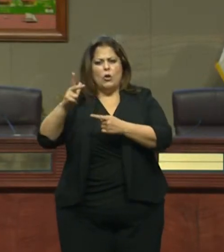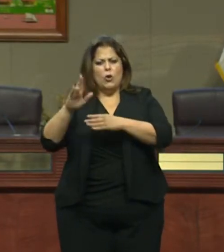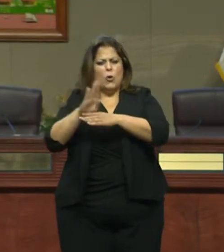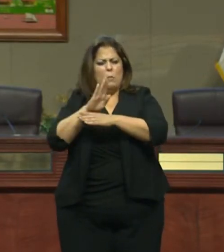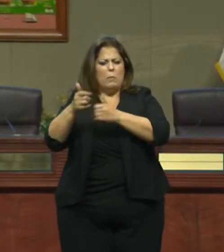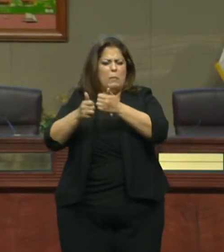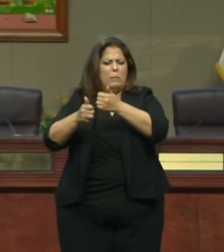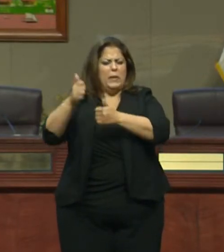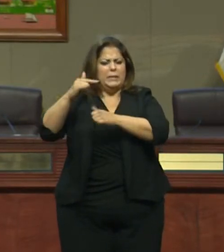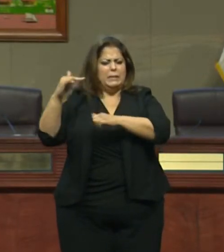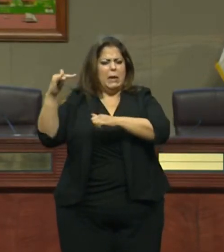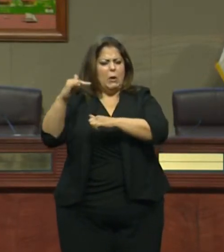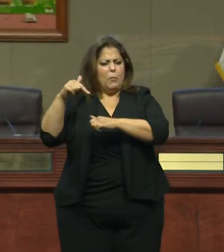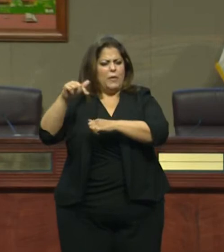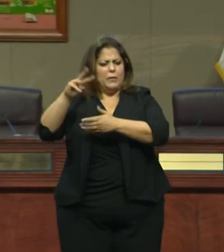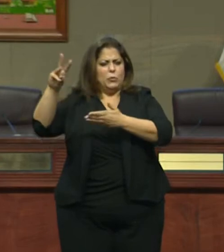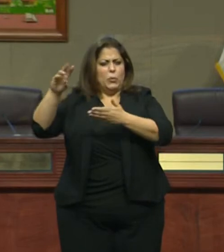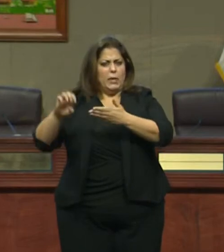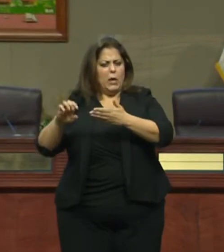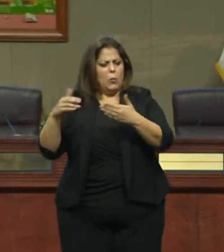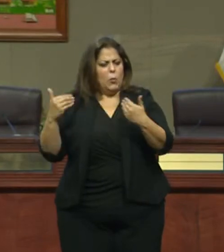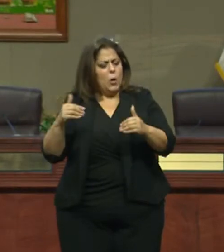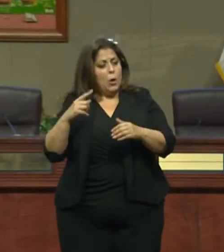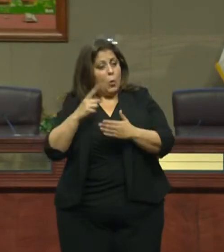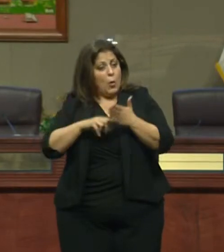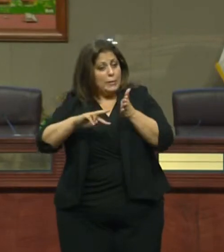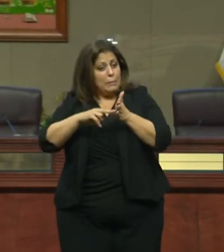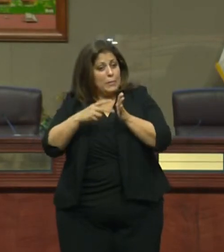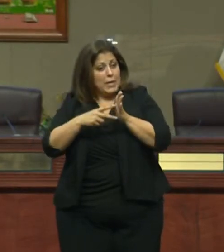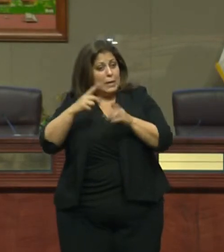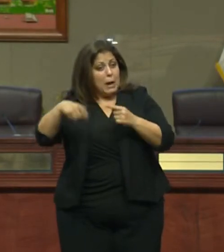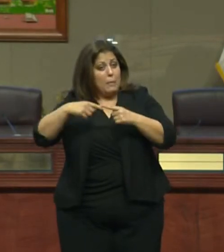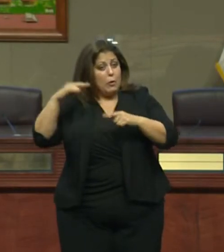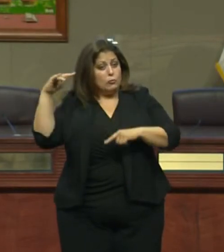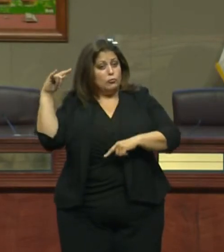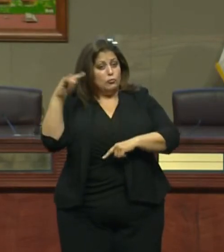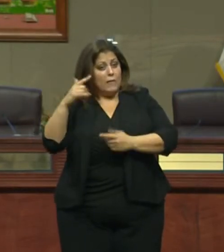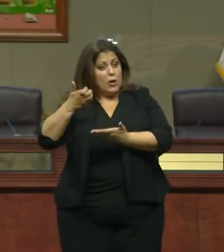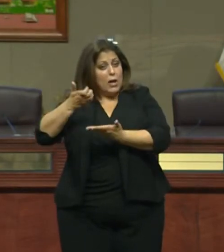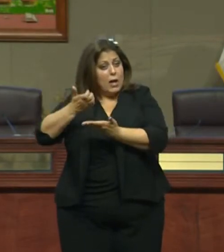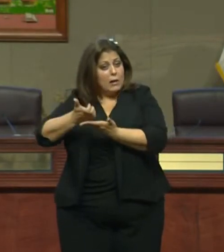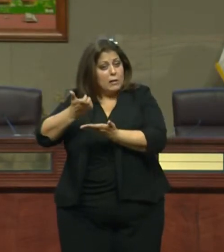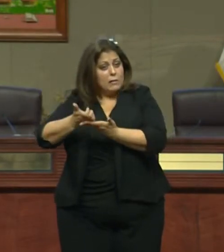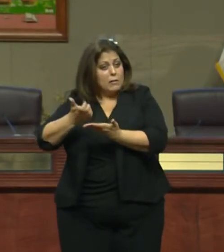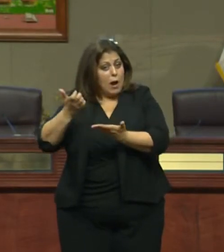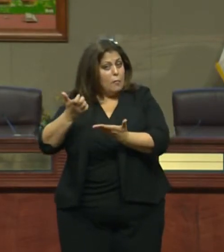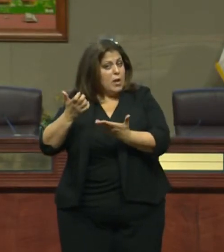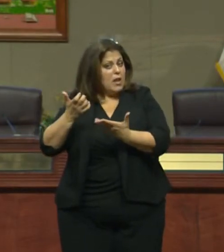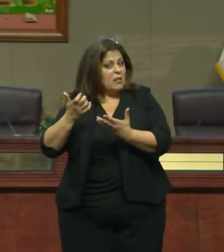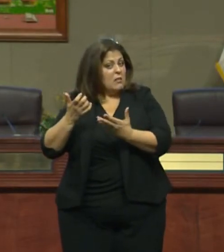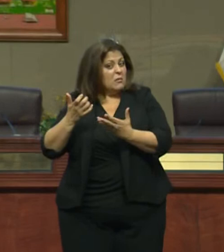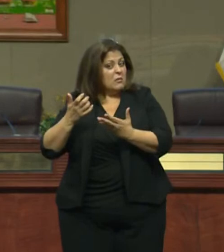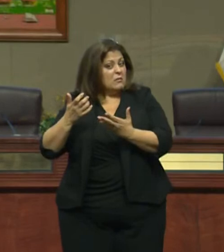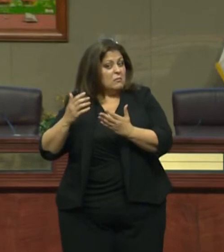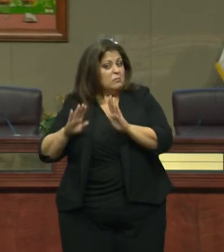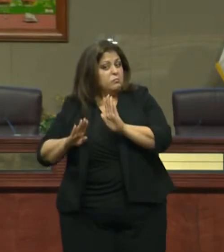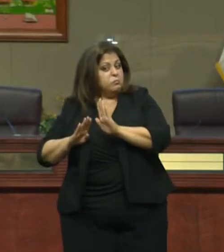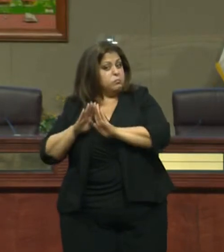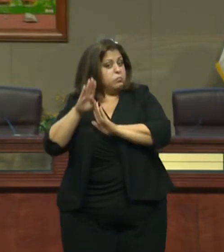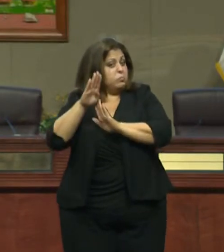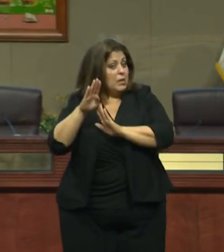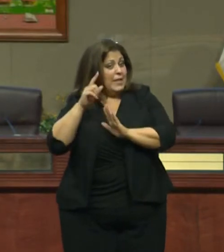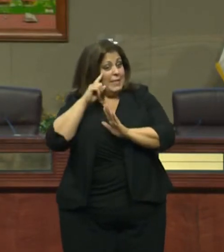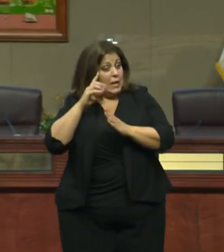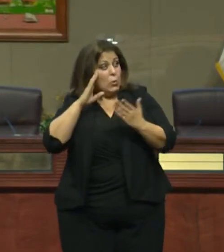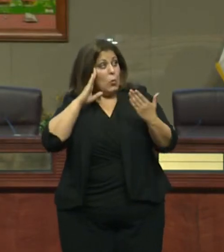the country this weekend. What does that tell you about our travel and economic rebound? Are you anticipating this is just the beginning as summer